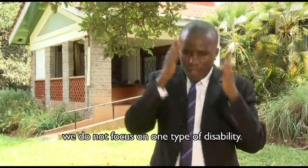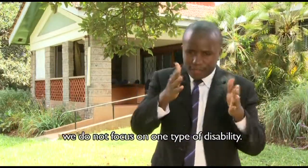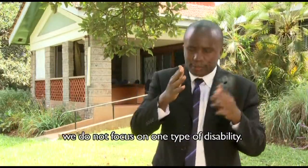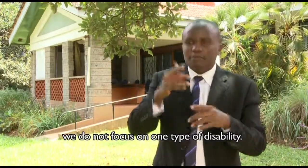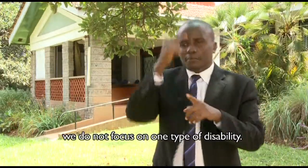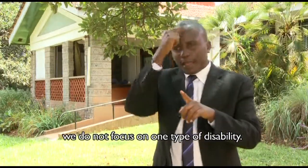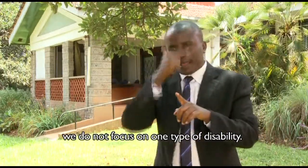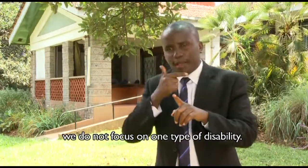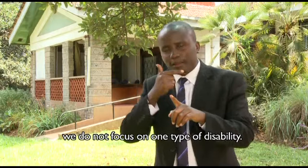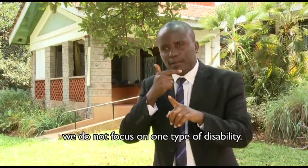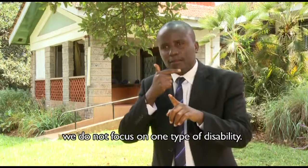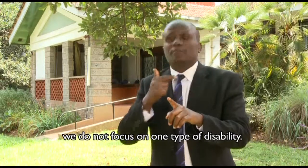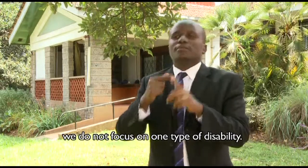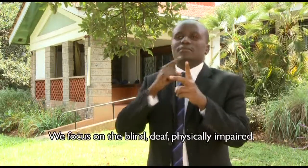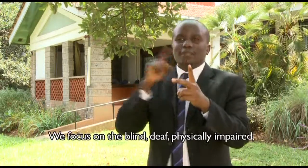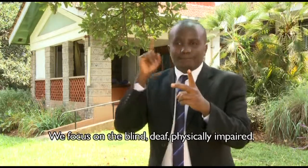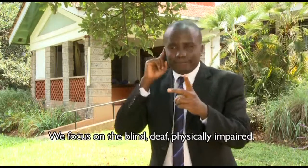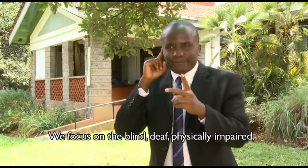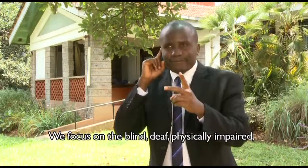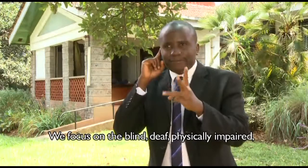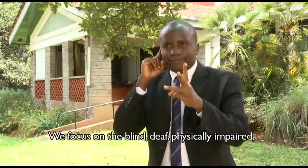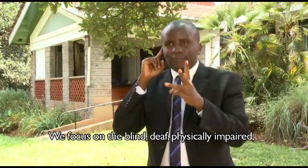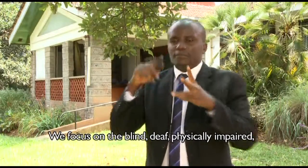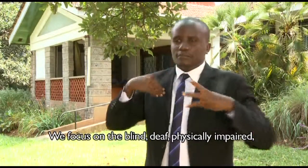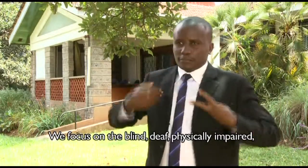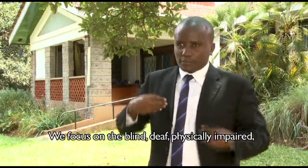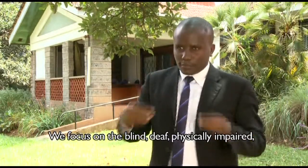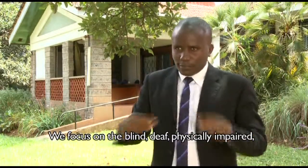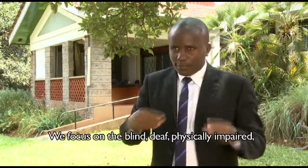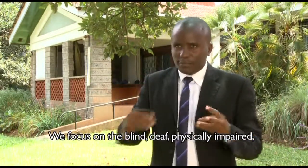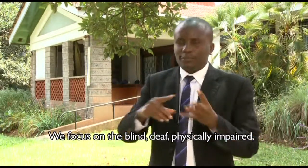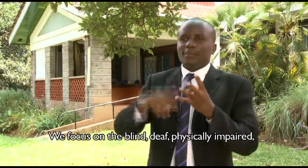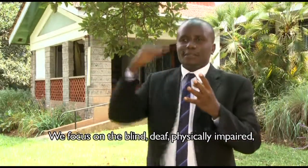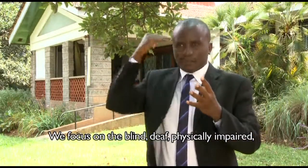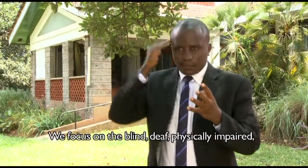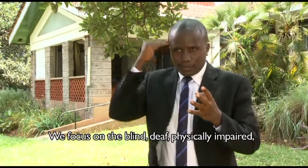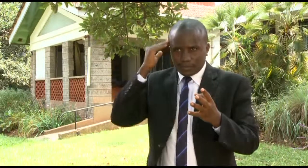one type of disability. We focus on the blind, deaf, physically impaired,